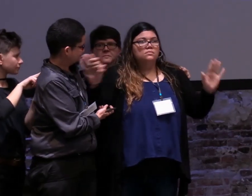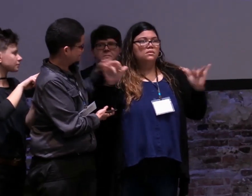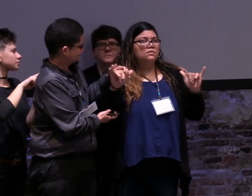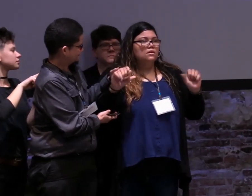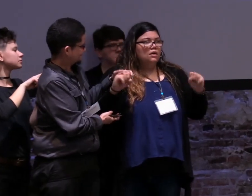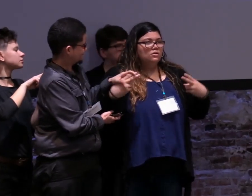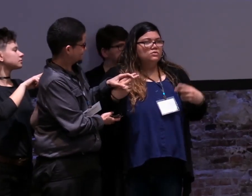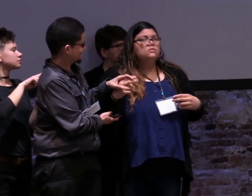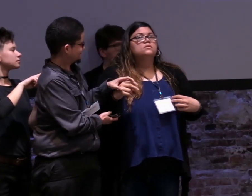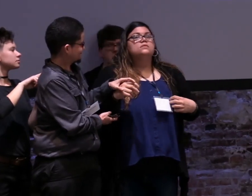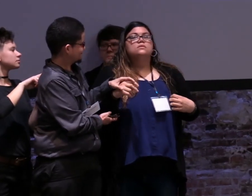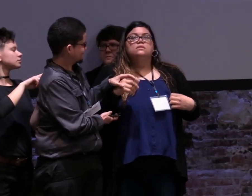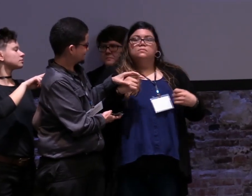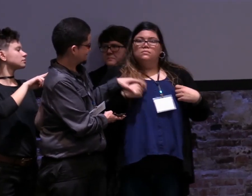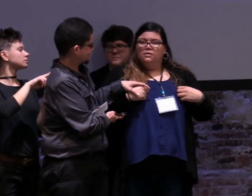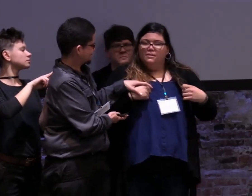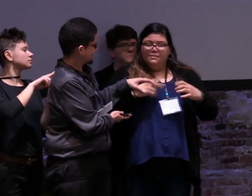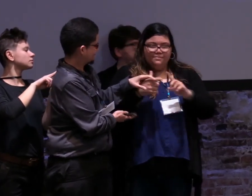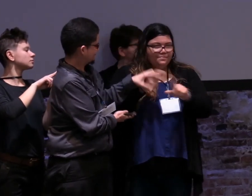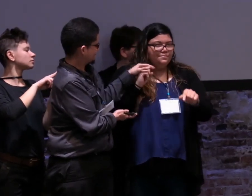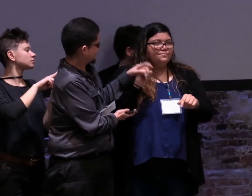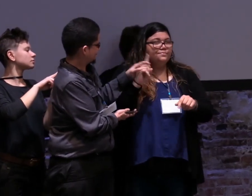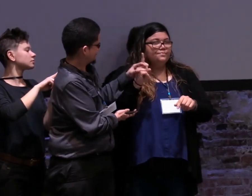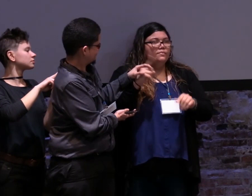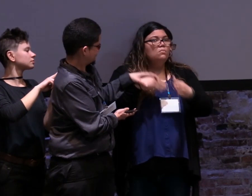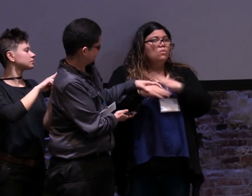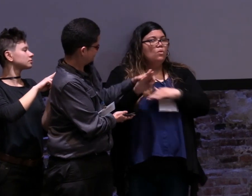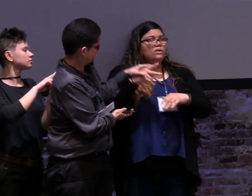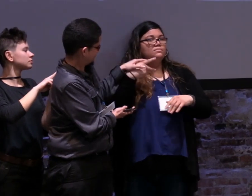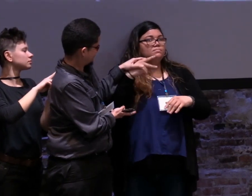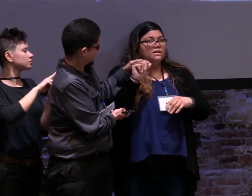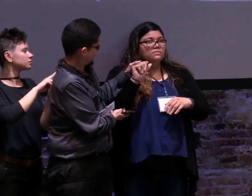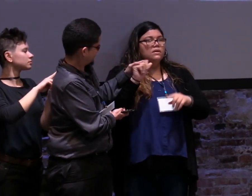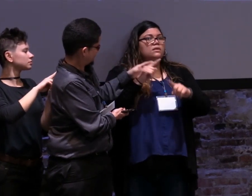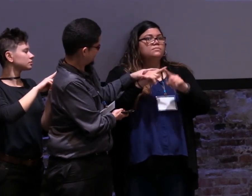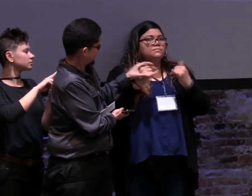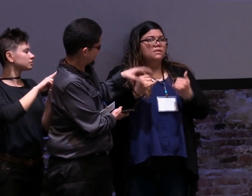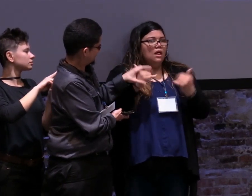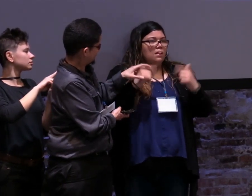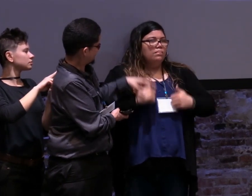Hi, everyone. My name is Yash Romulus.